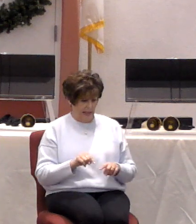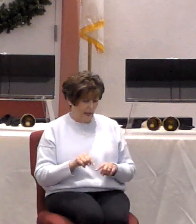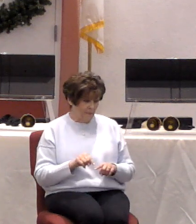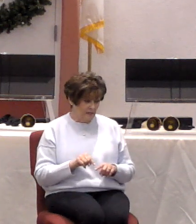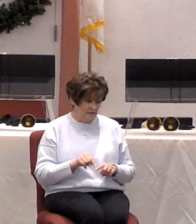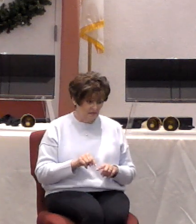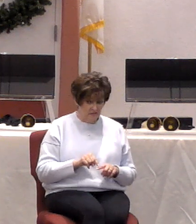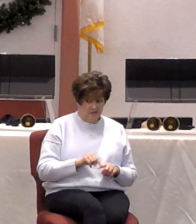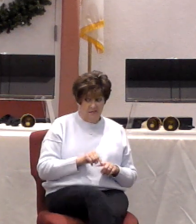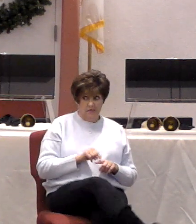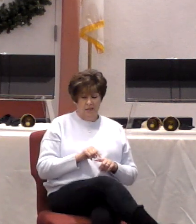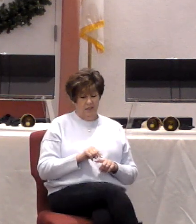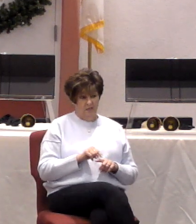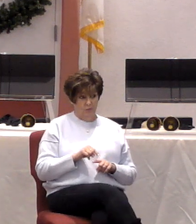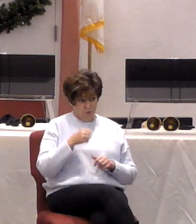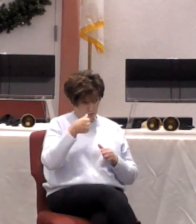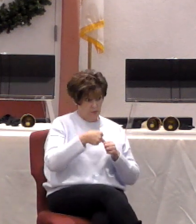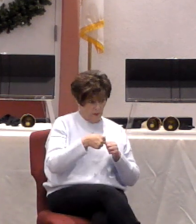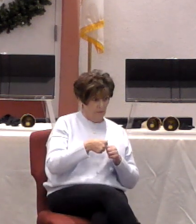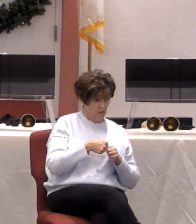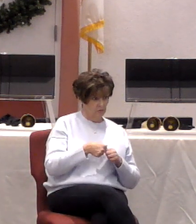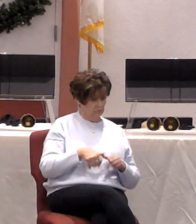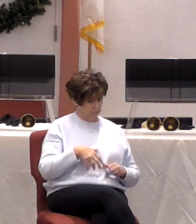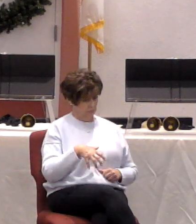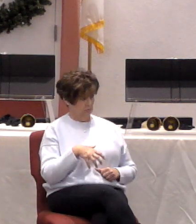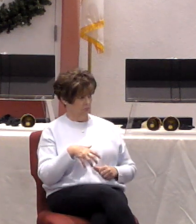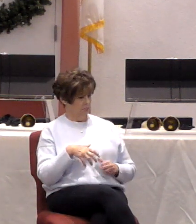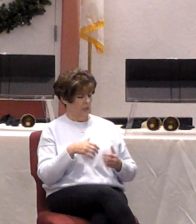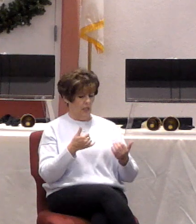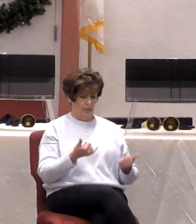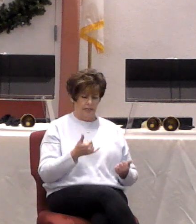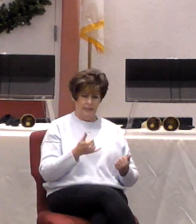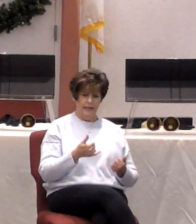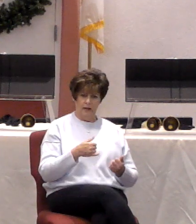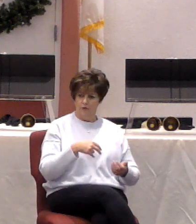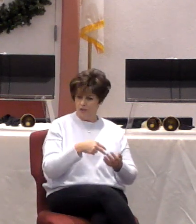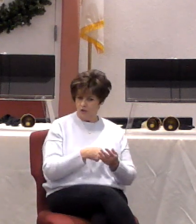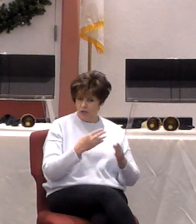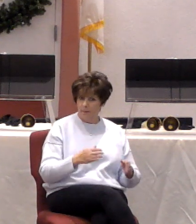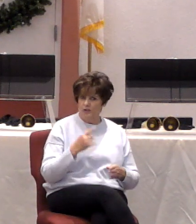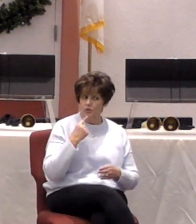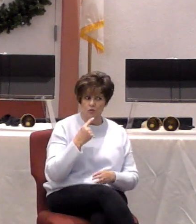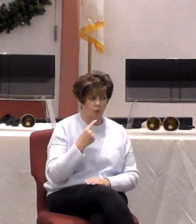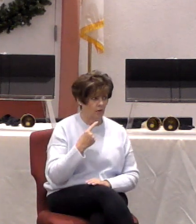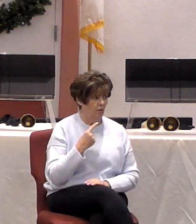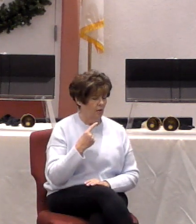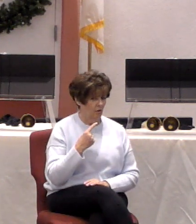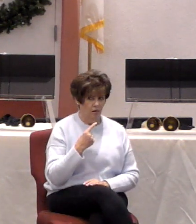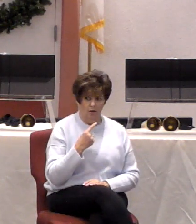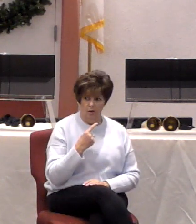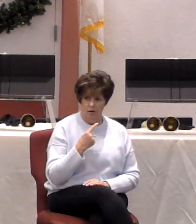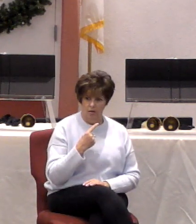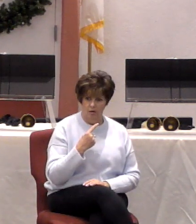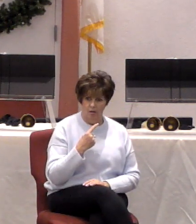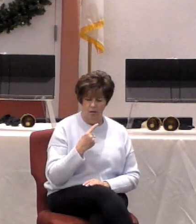all, but an awful lot revealed to them in advance. And now up on the hillside, the shepherds are told this, and they're said, one of the phrases, this will